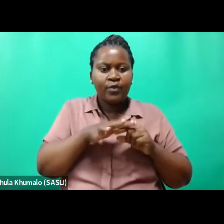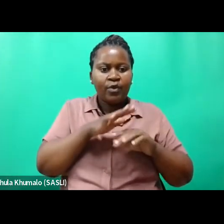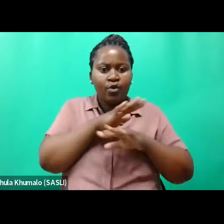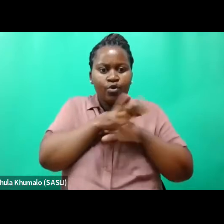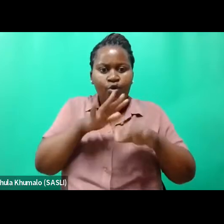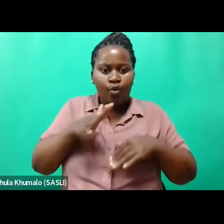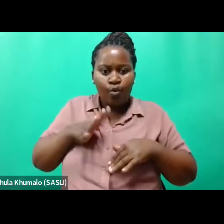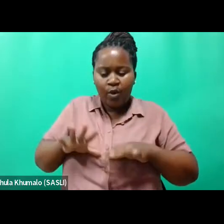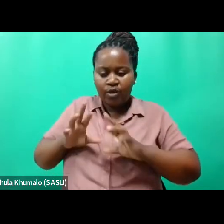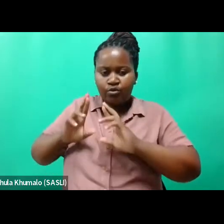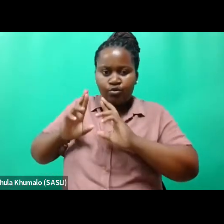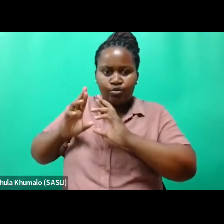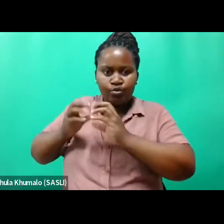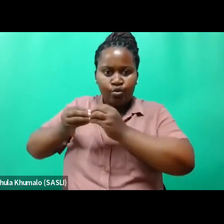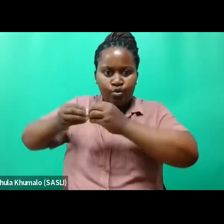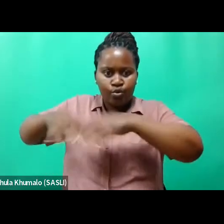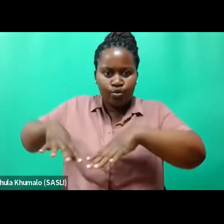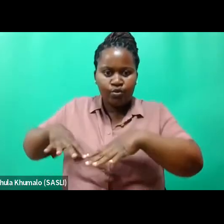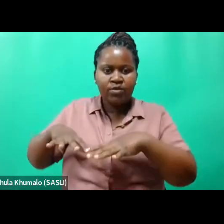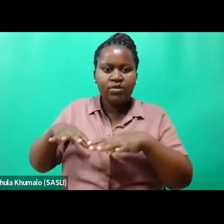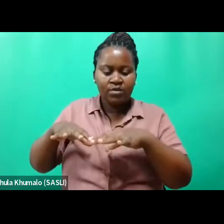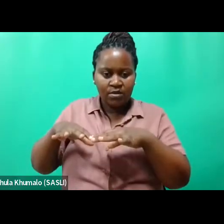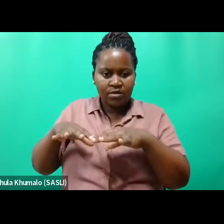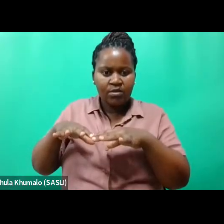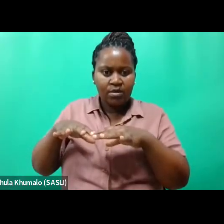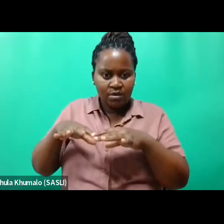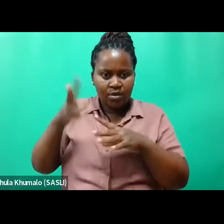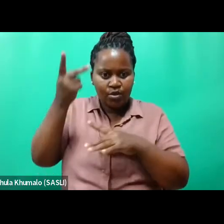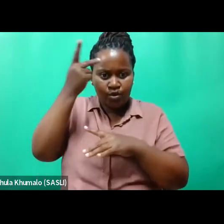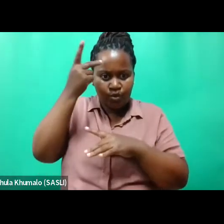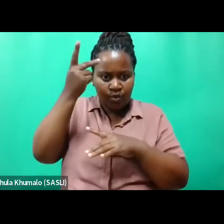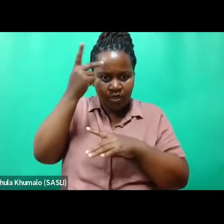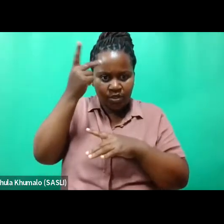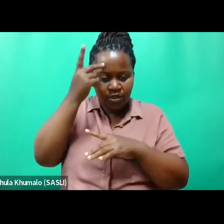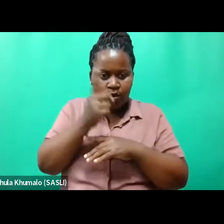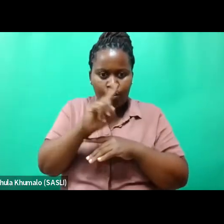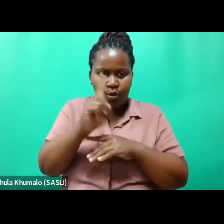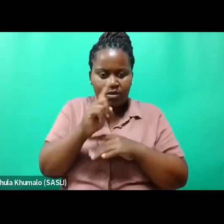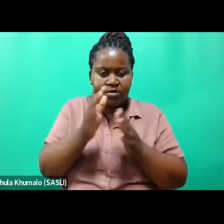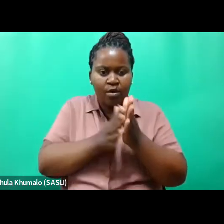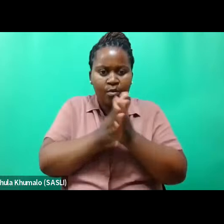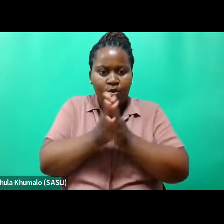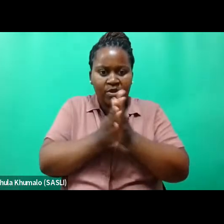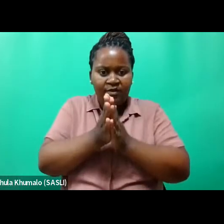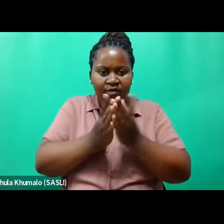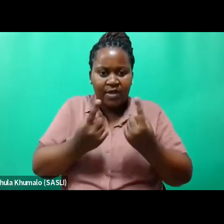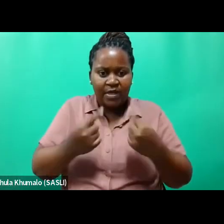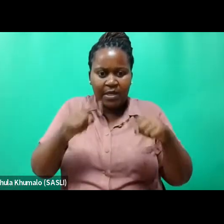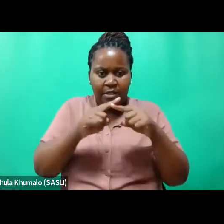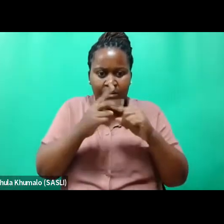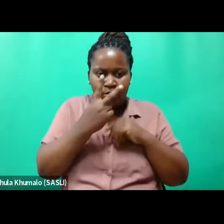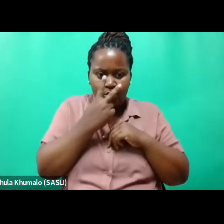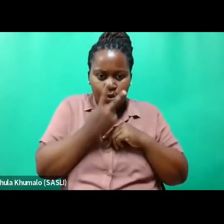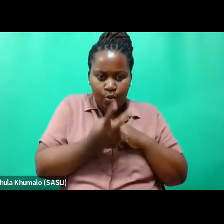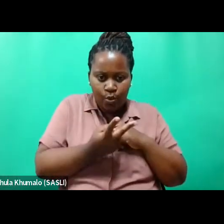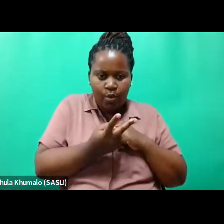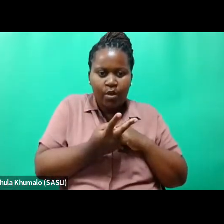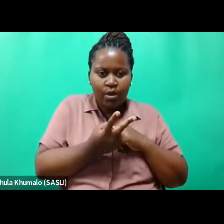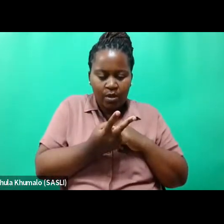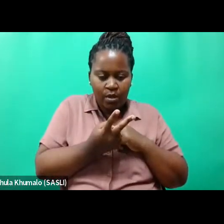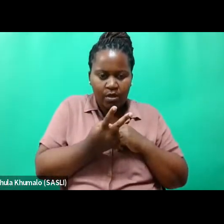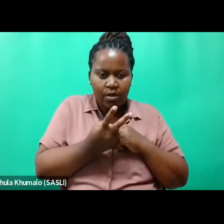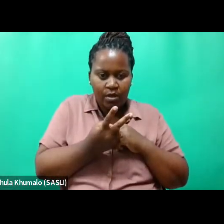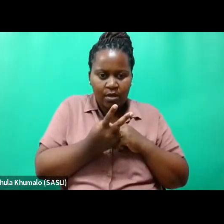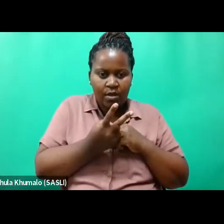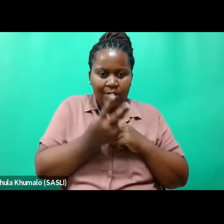last 2-year period. And that's what motivated us to have a look at this